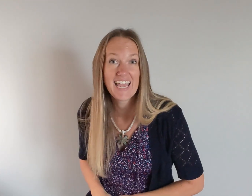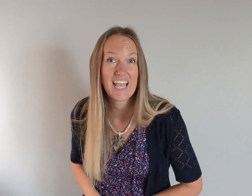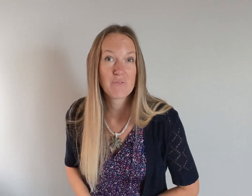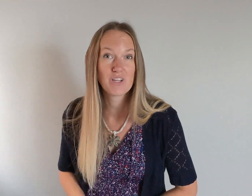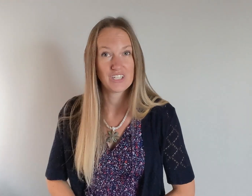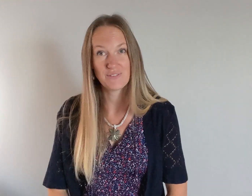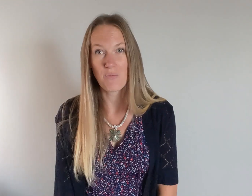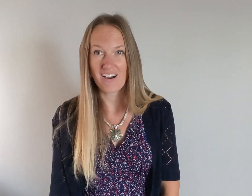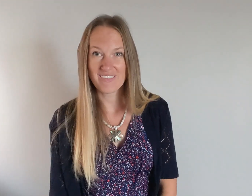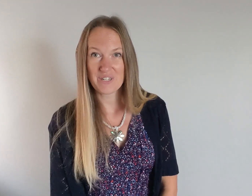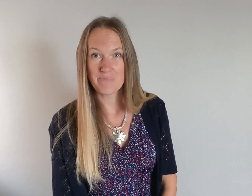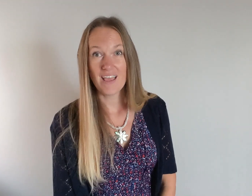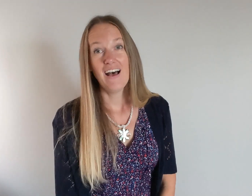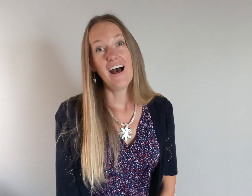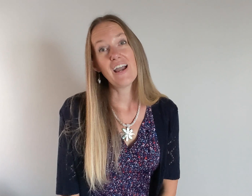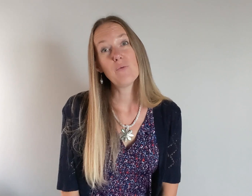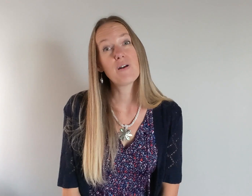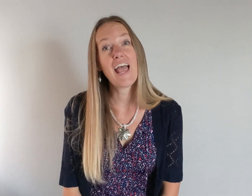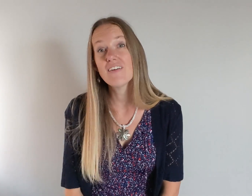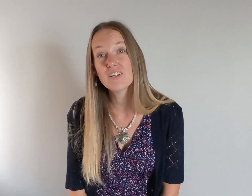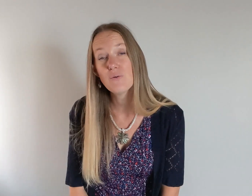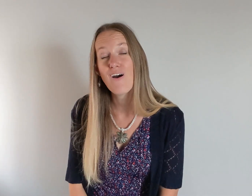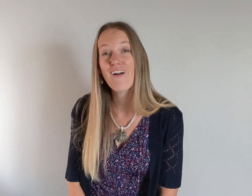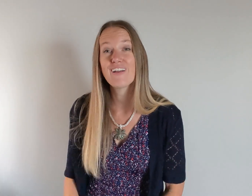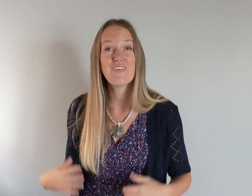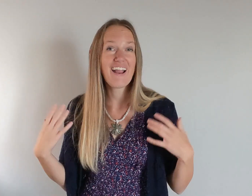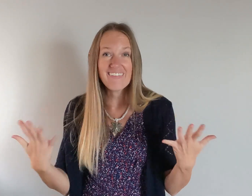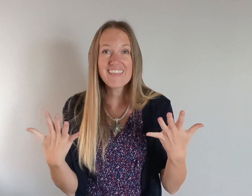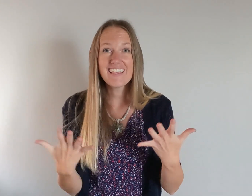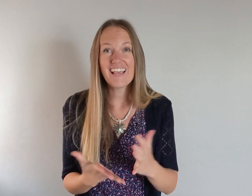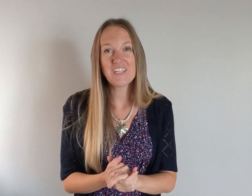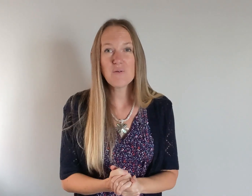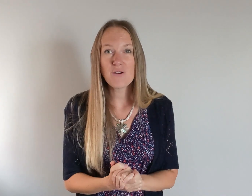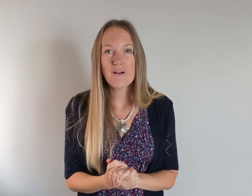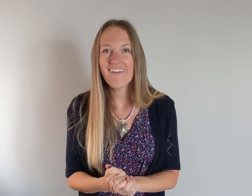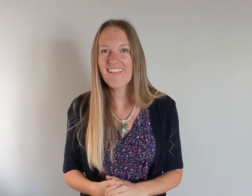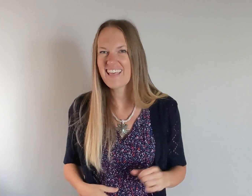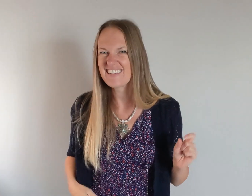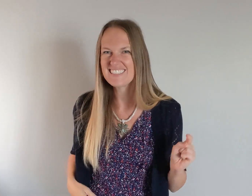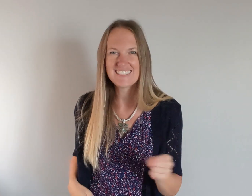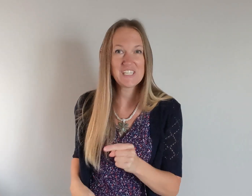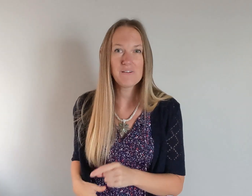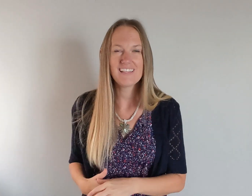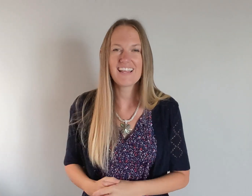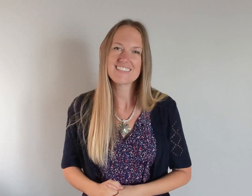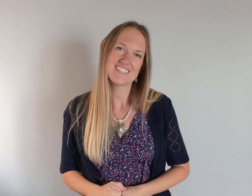today, and we're going to do a walkthrough. I hope wherever you are healthy and you are well, and that I'll see you in that next